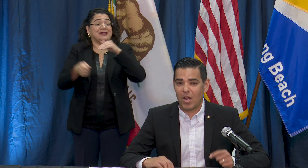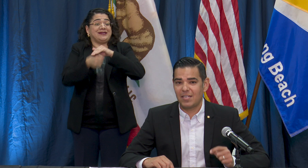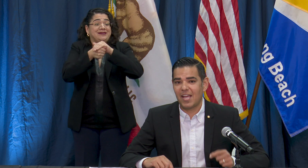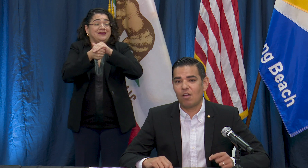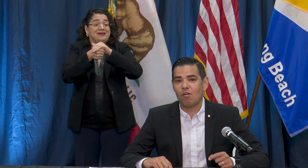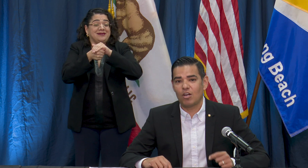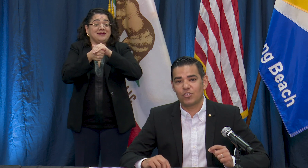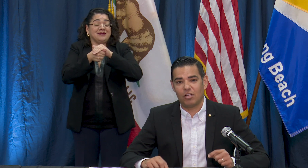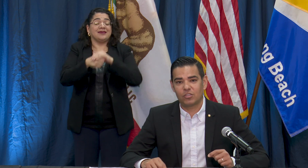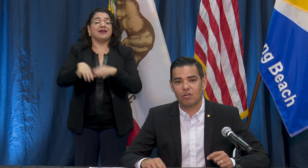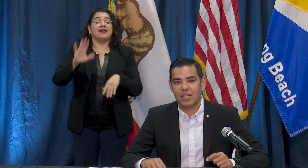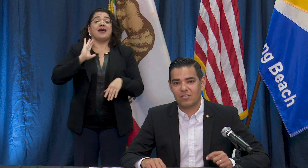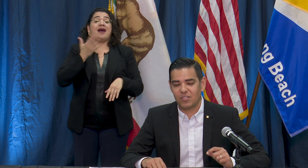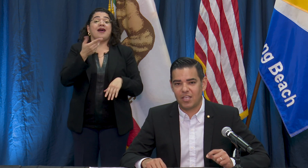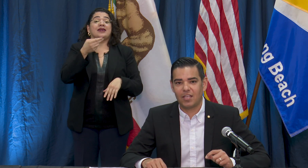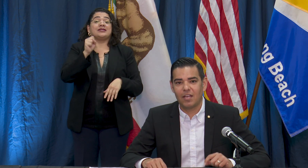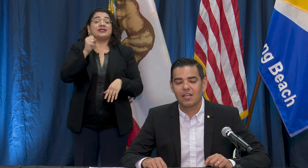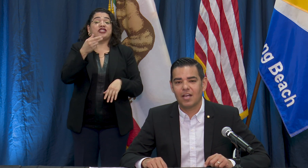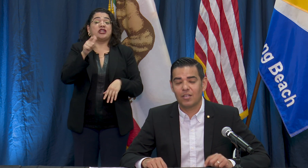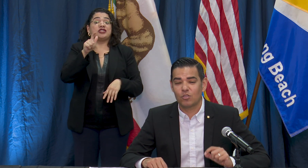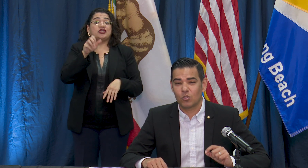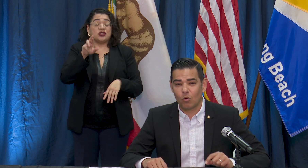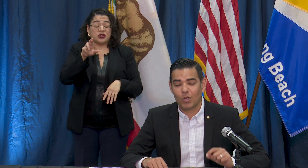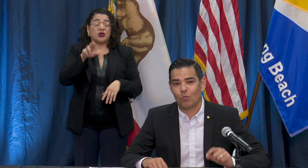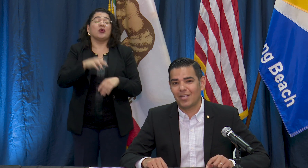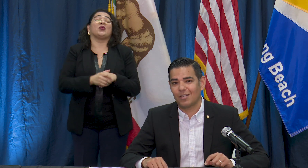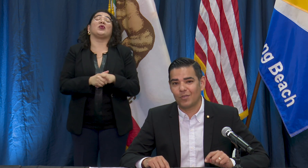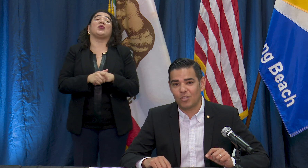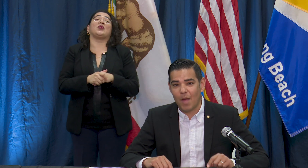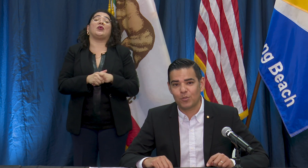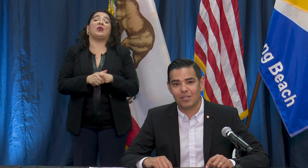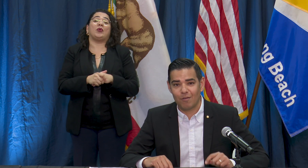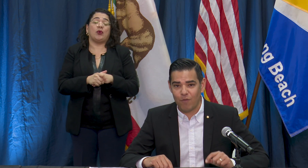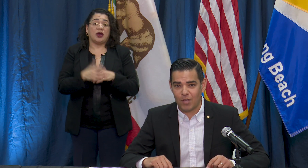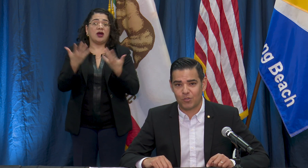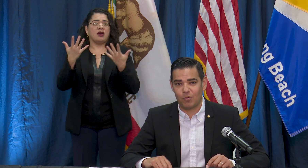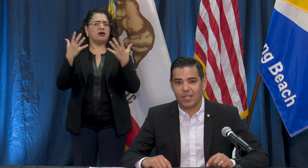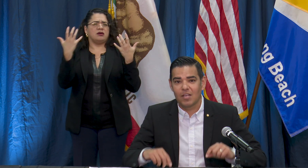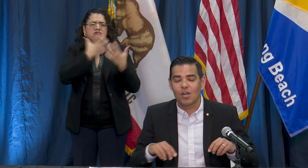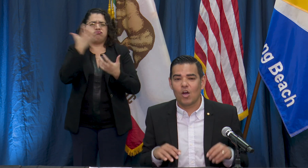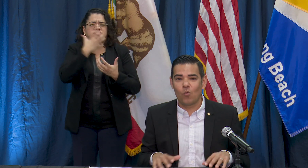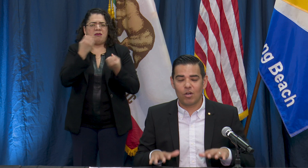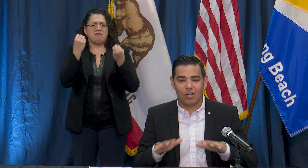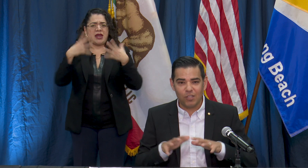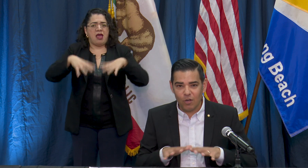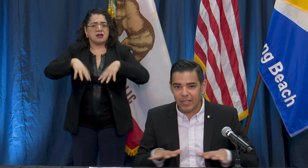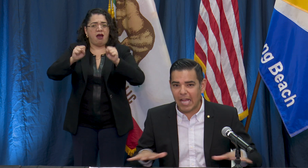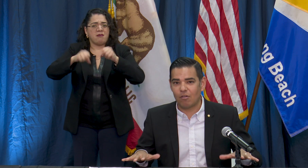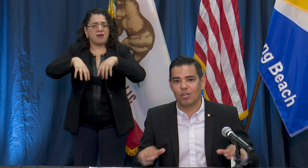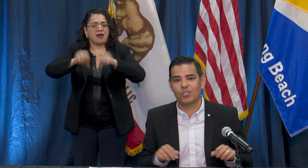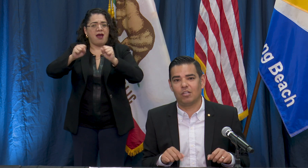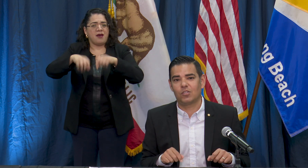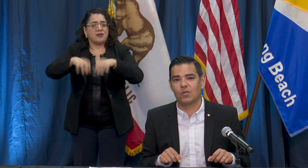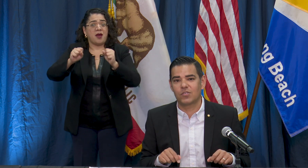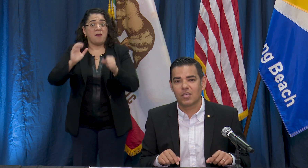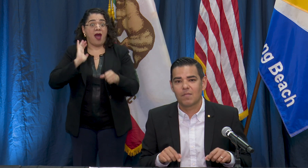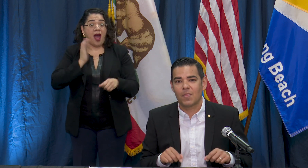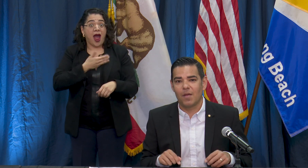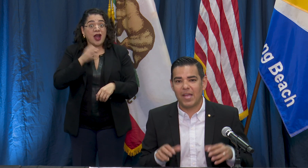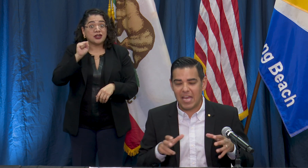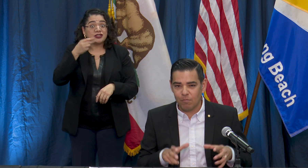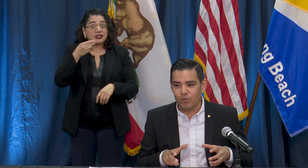that right now our shelter is seeing historic rates of adoption and fostering. We are clearing out our